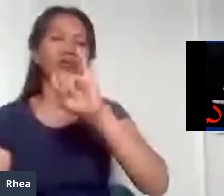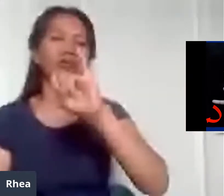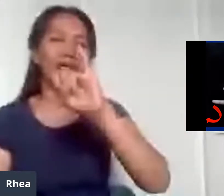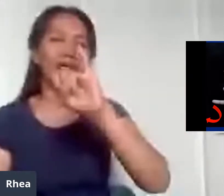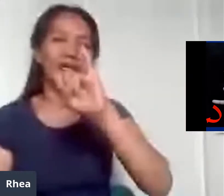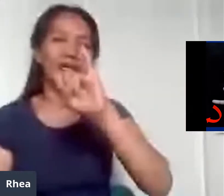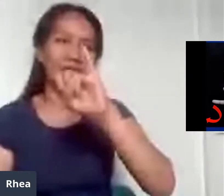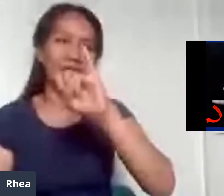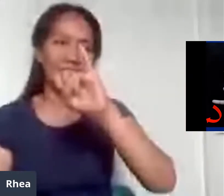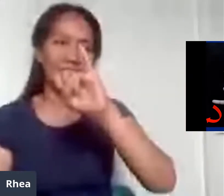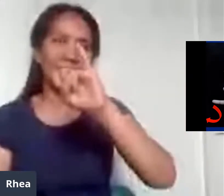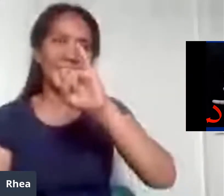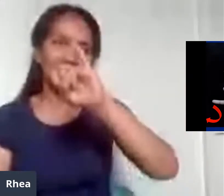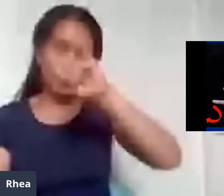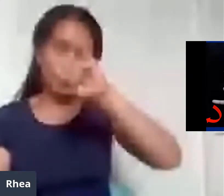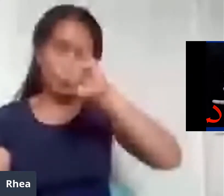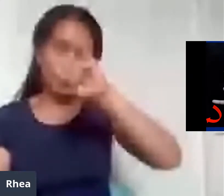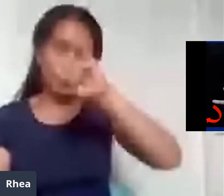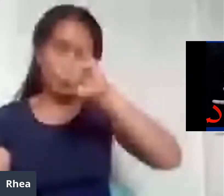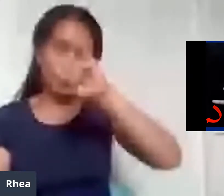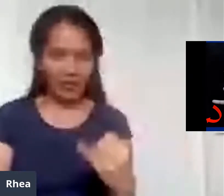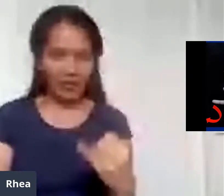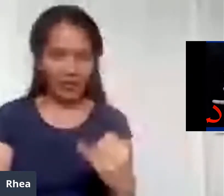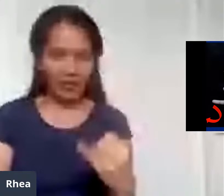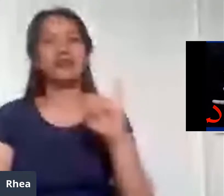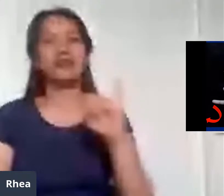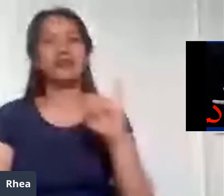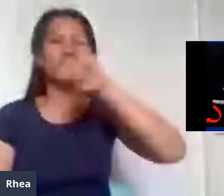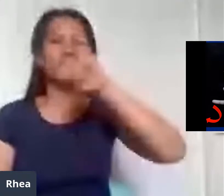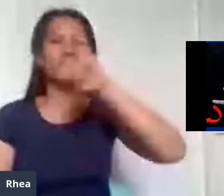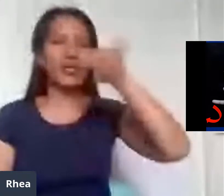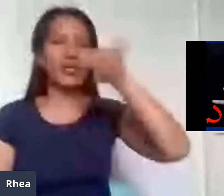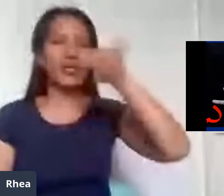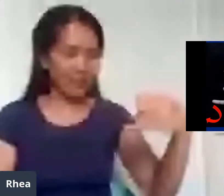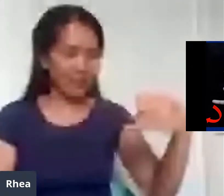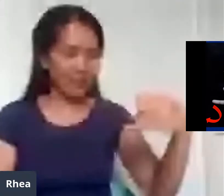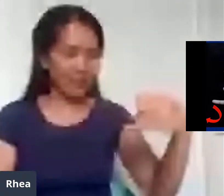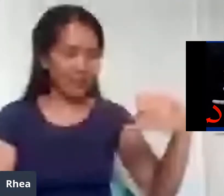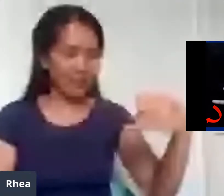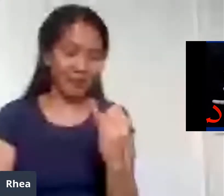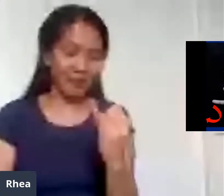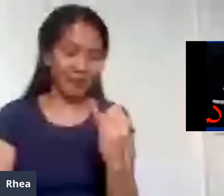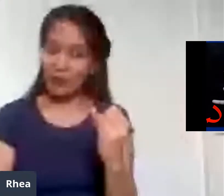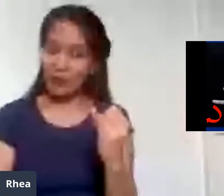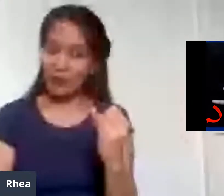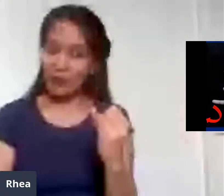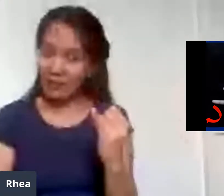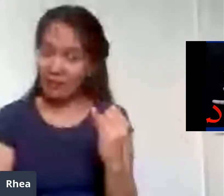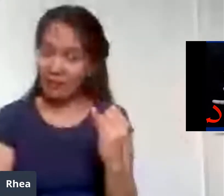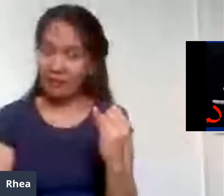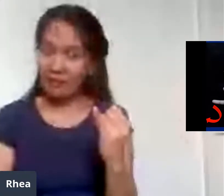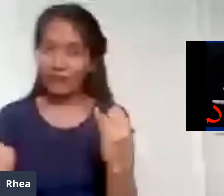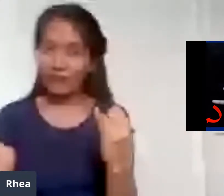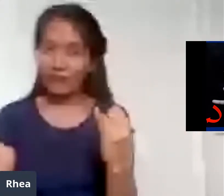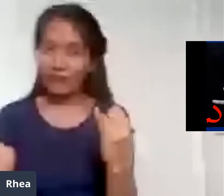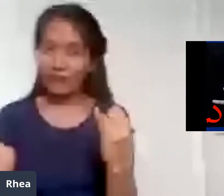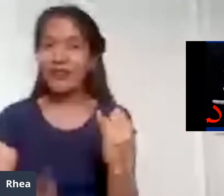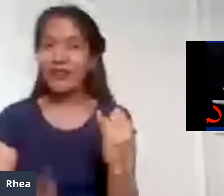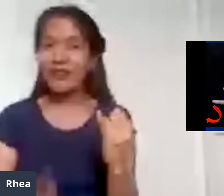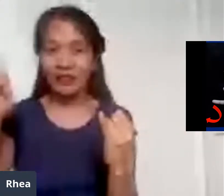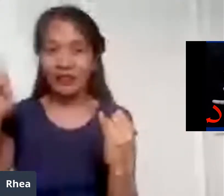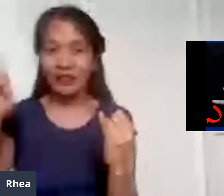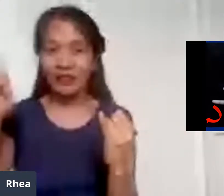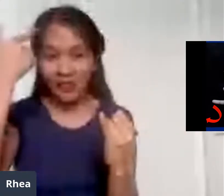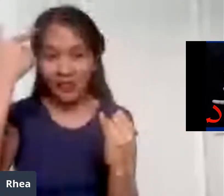just draw a letter J on air. J would mean if we